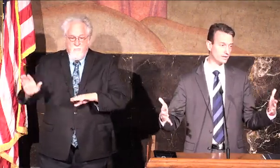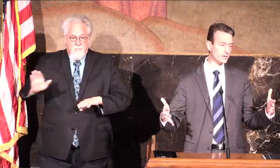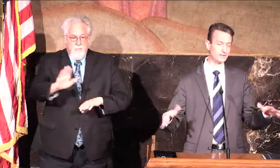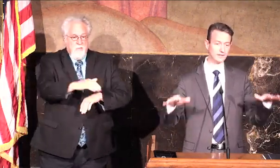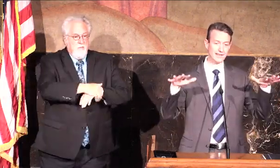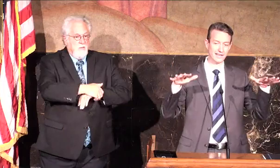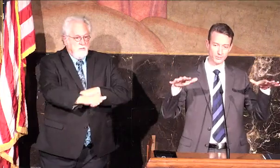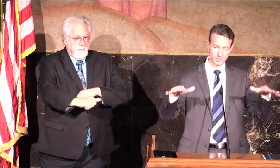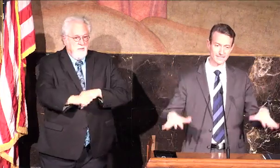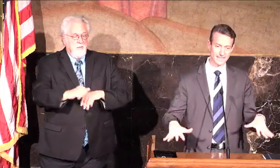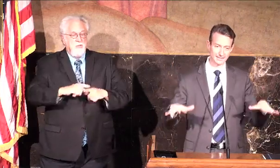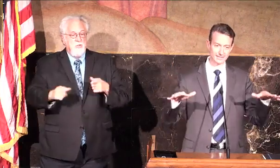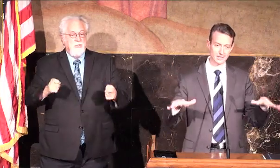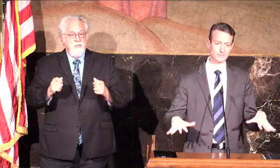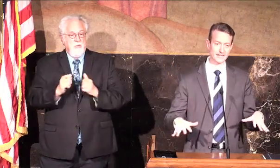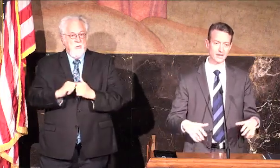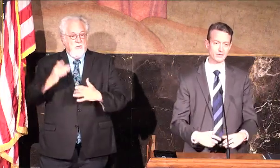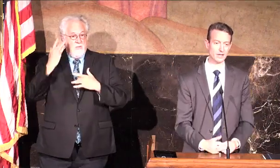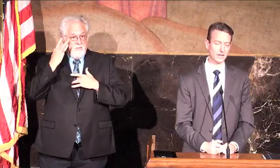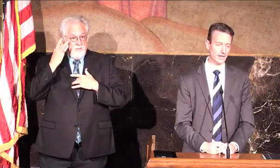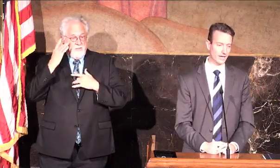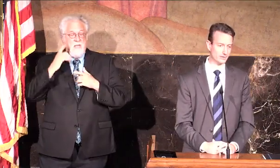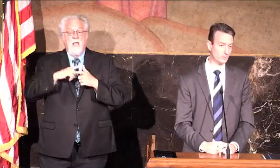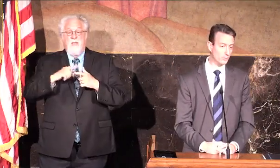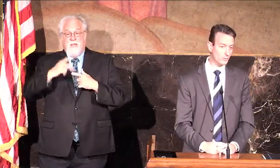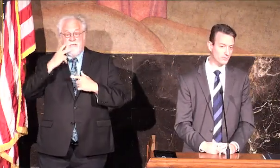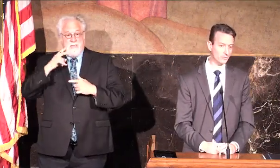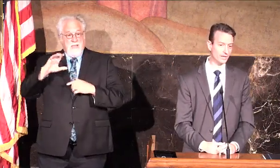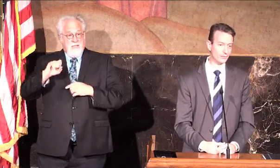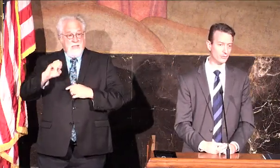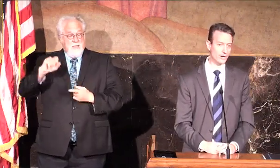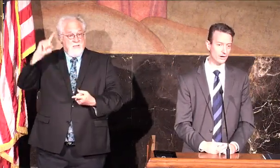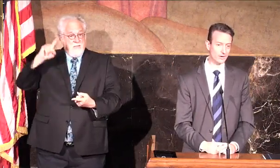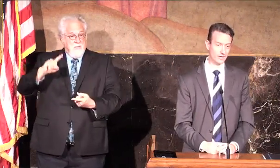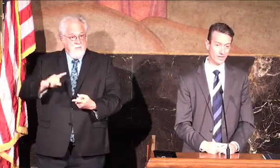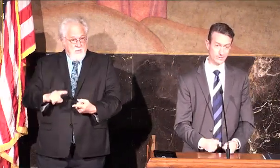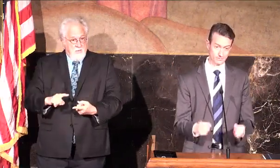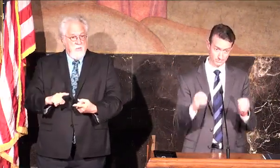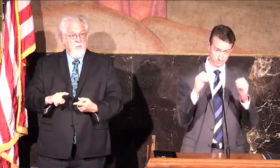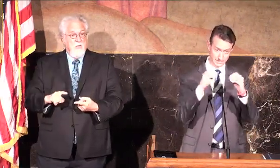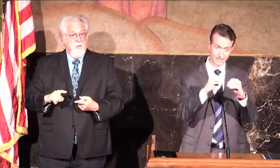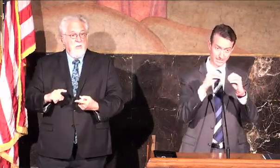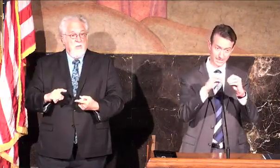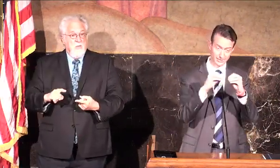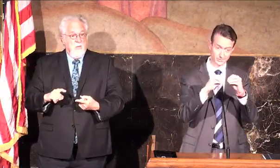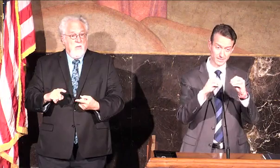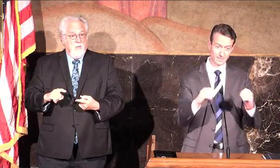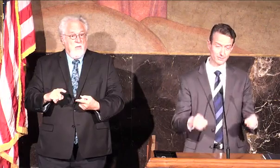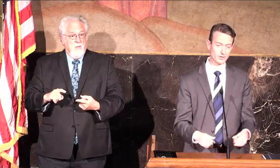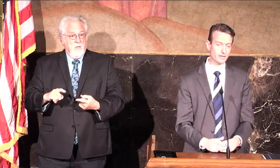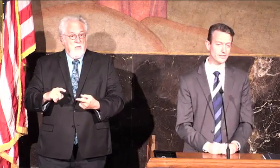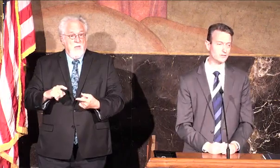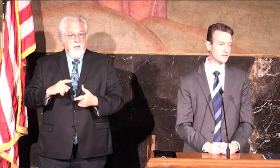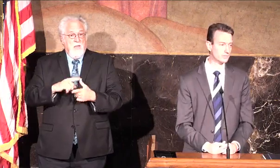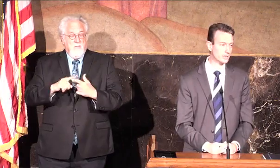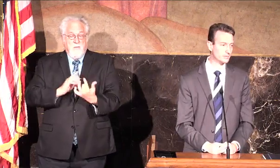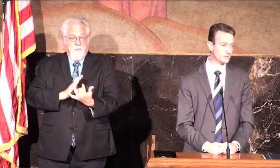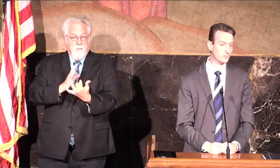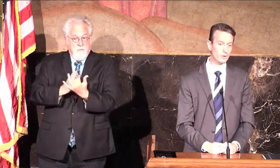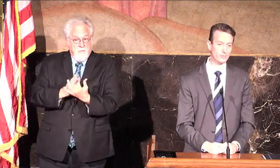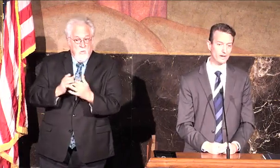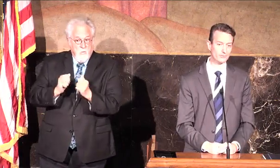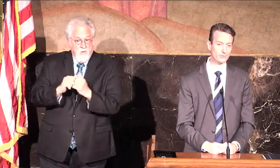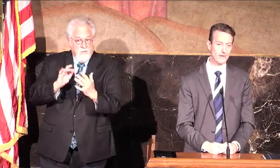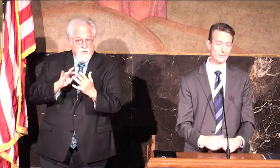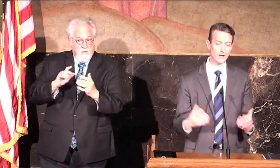the contact tracing. And when we see cases come down to a more reasonable level where potentially intervening through contact tracing becomes